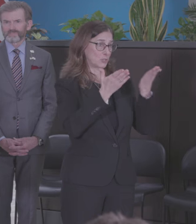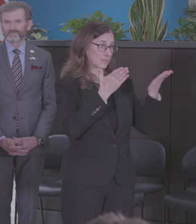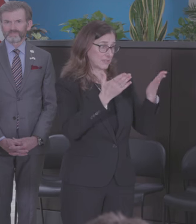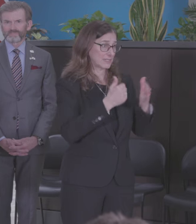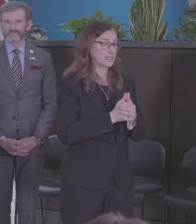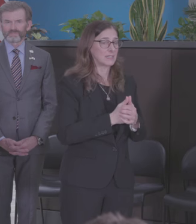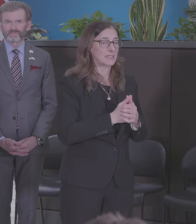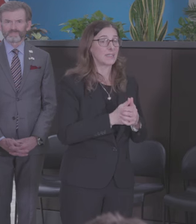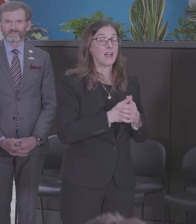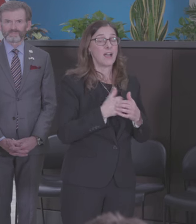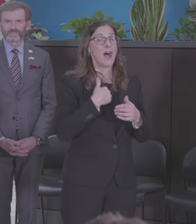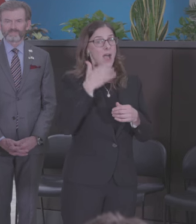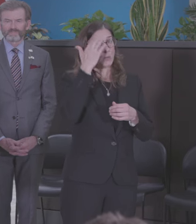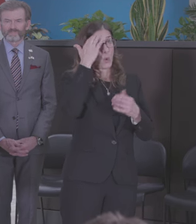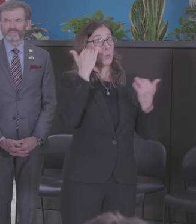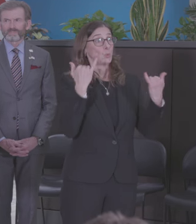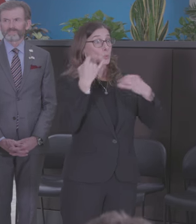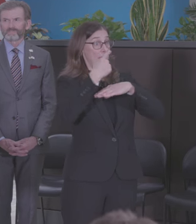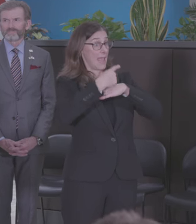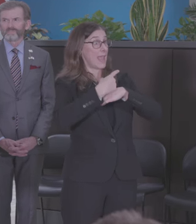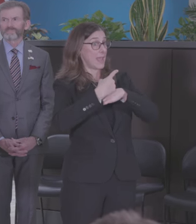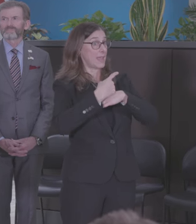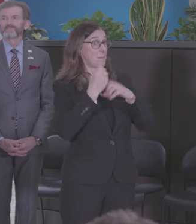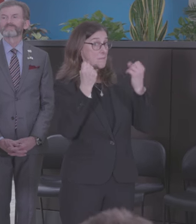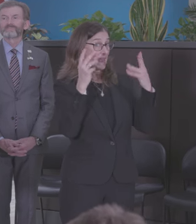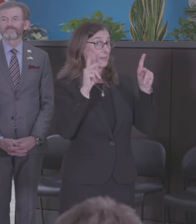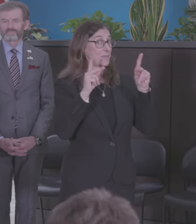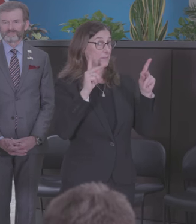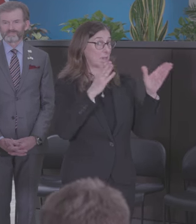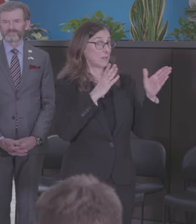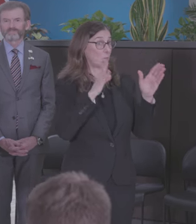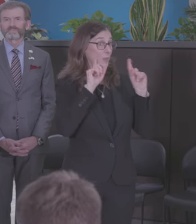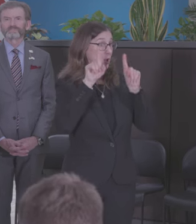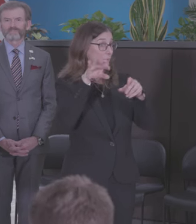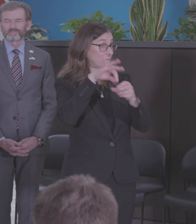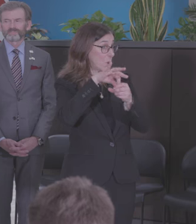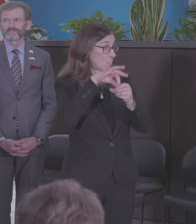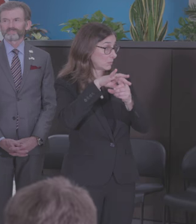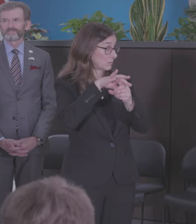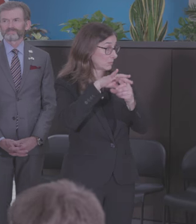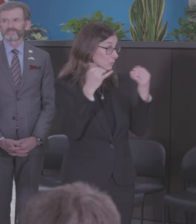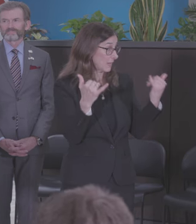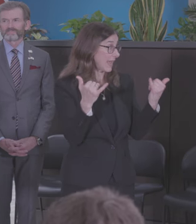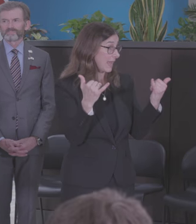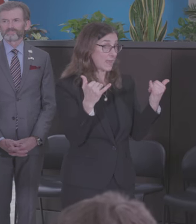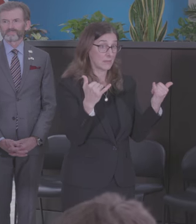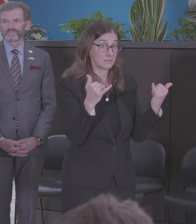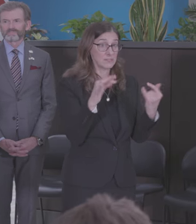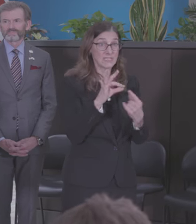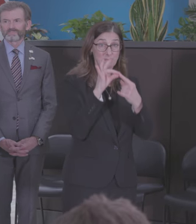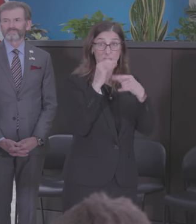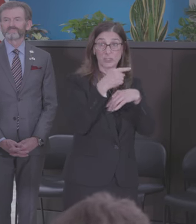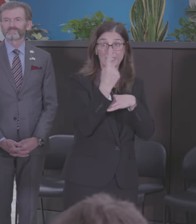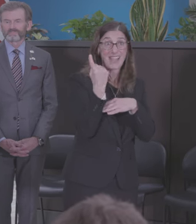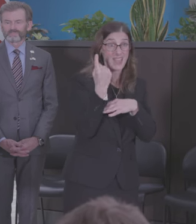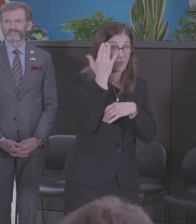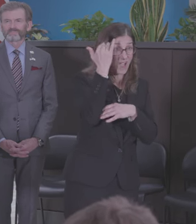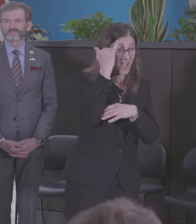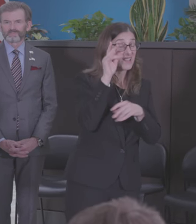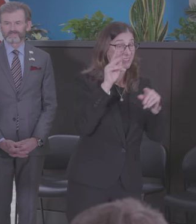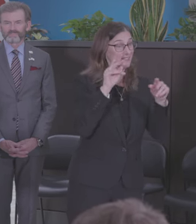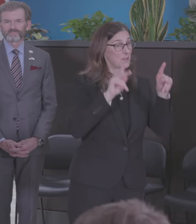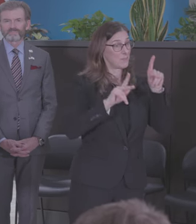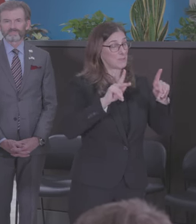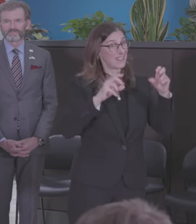mindful that this is a day when a lot of people are taking to the polls, something that people have fought and died for in